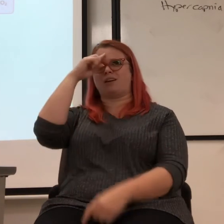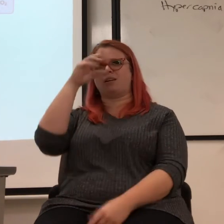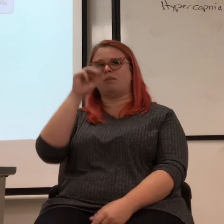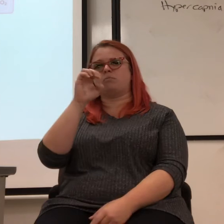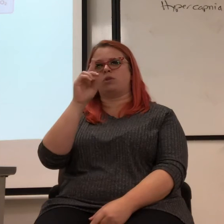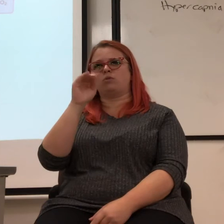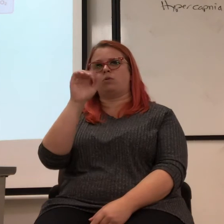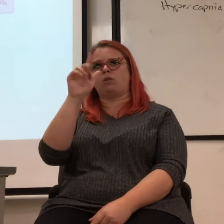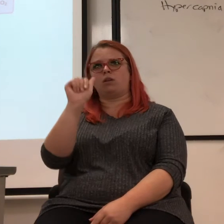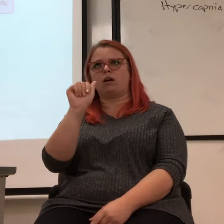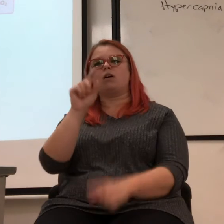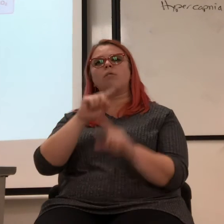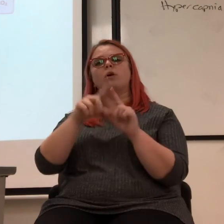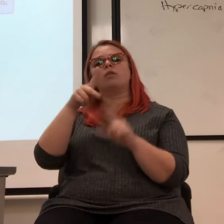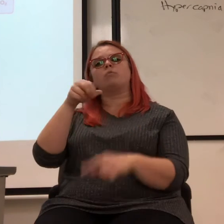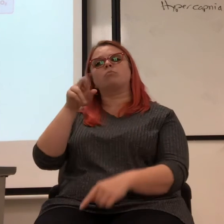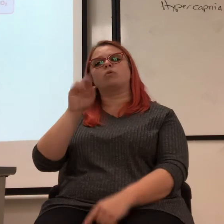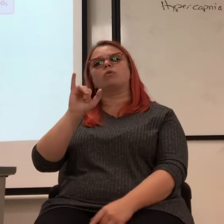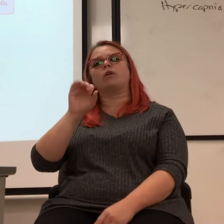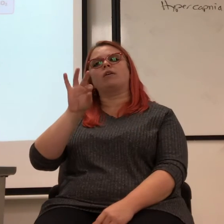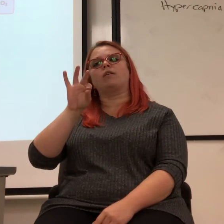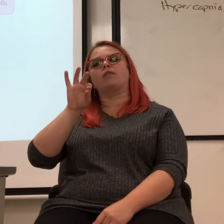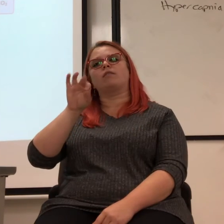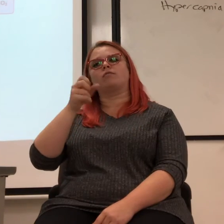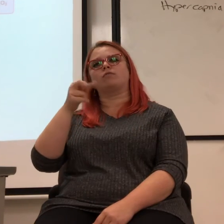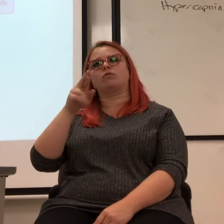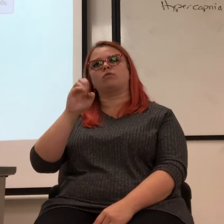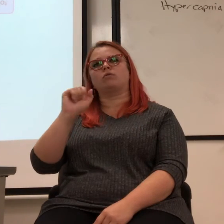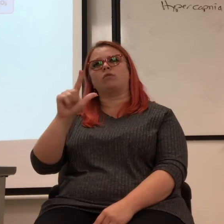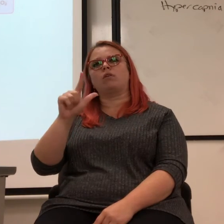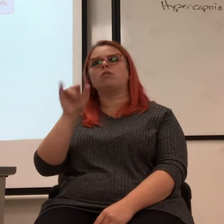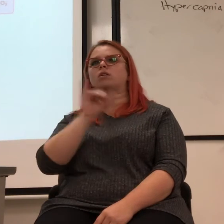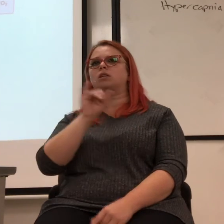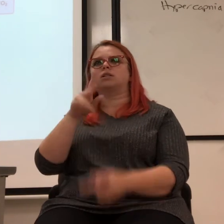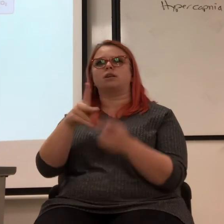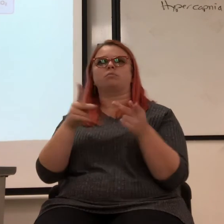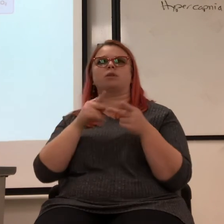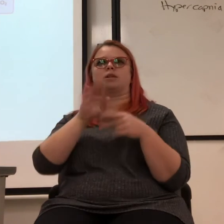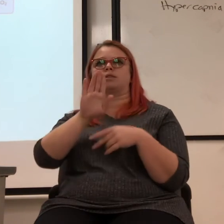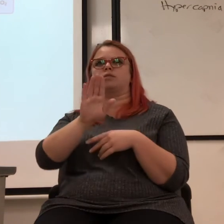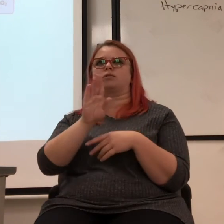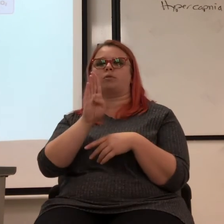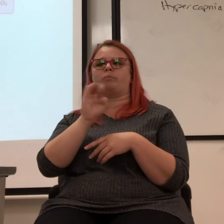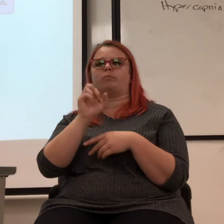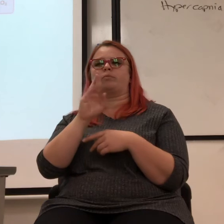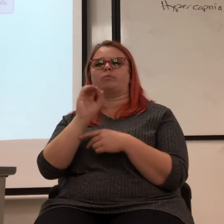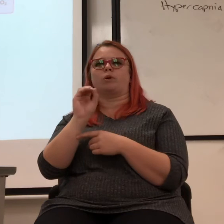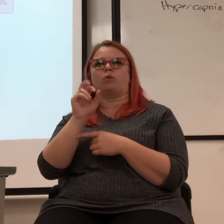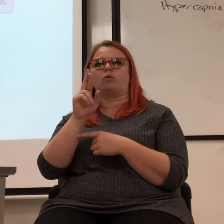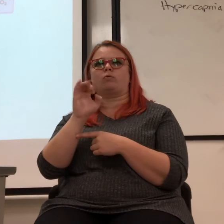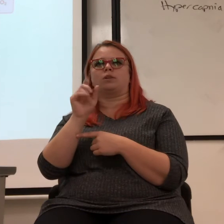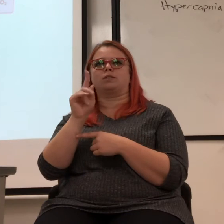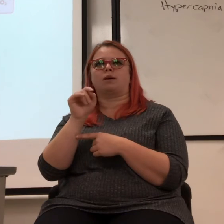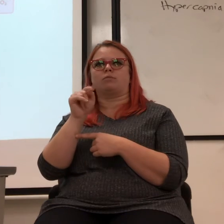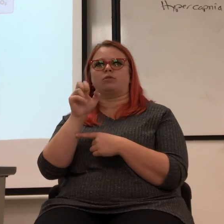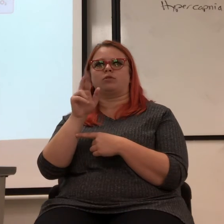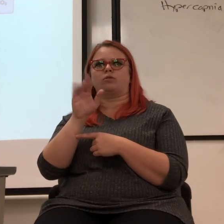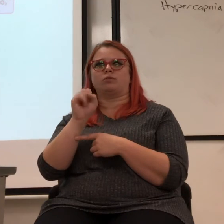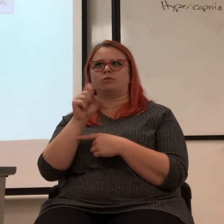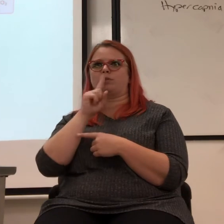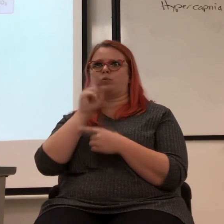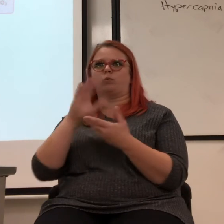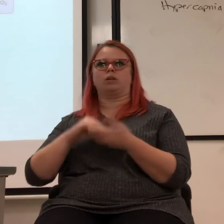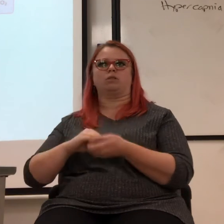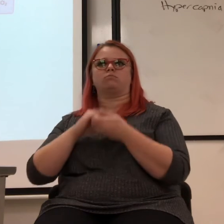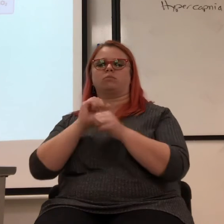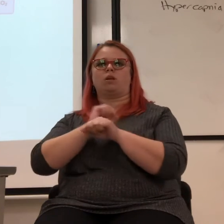ones, like for example, they're basically in the same places as your baroreceptors, right? They go hand in hand. And